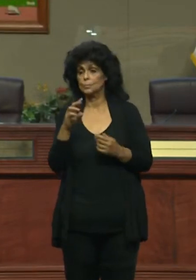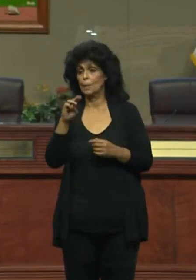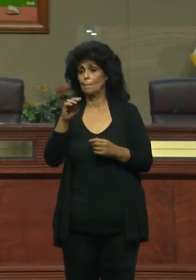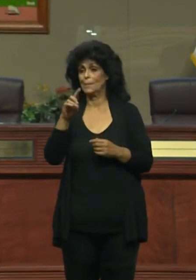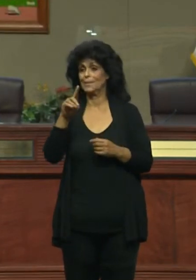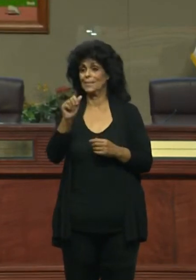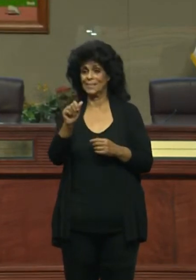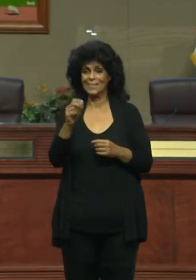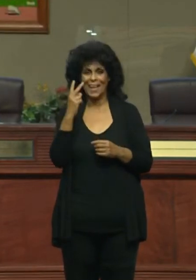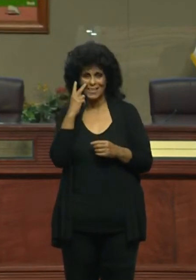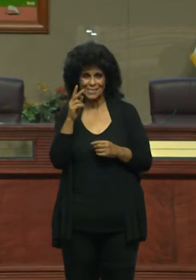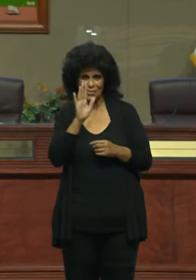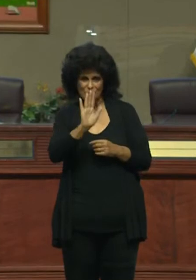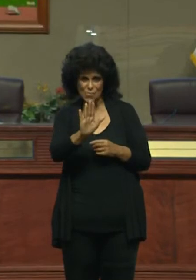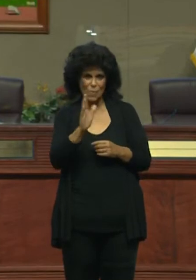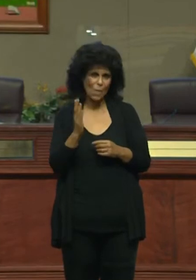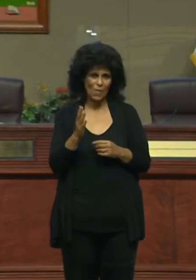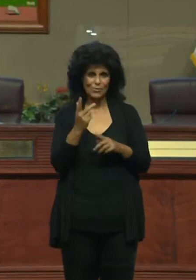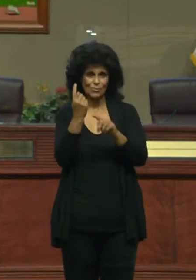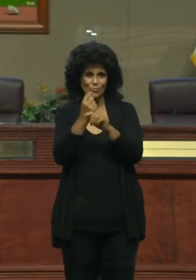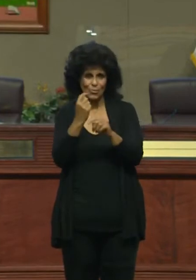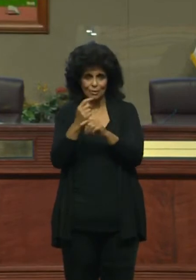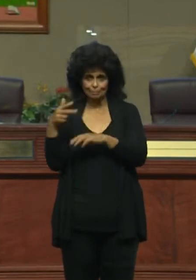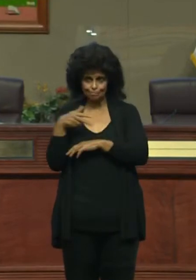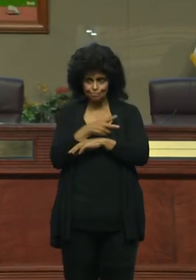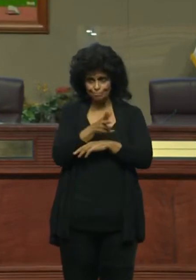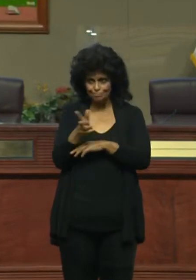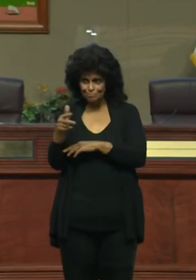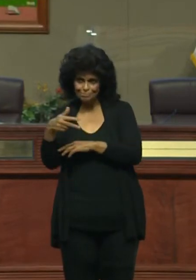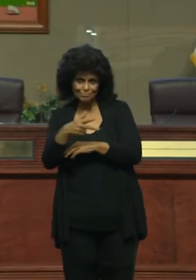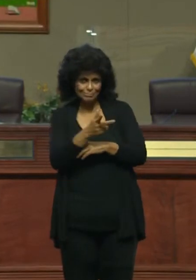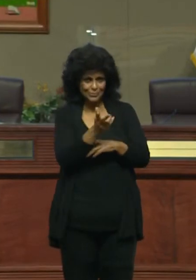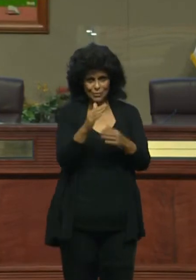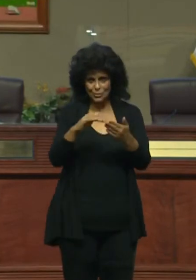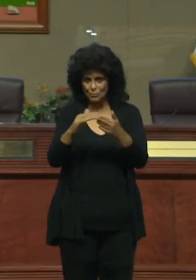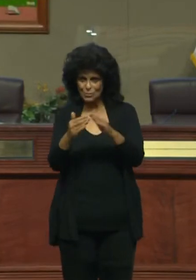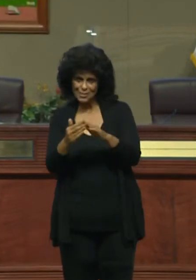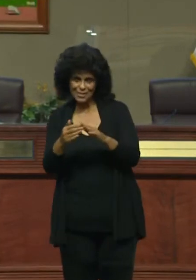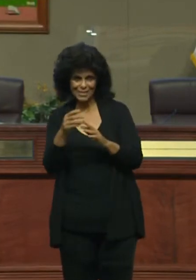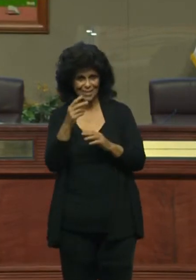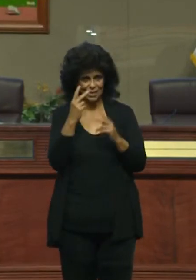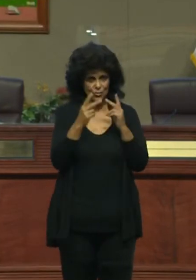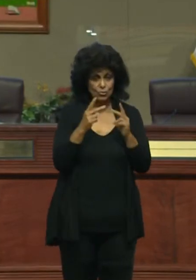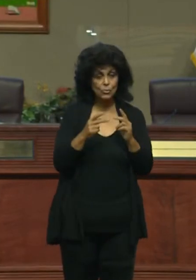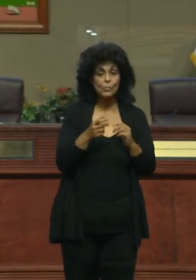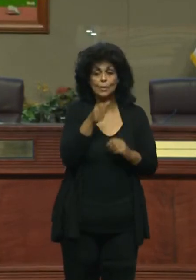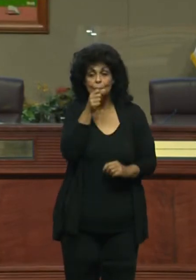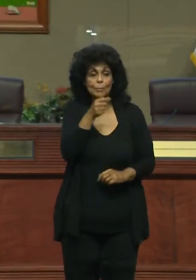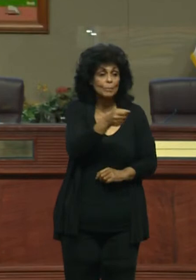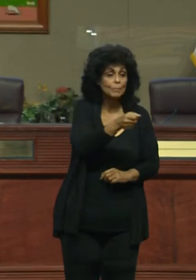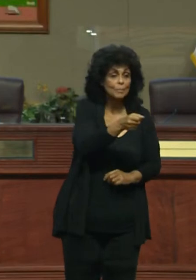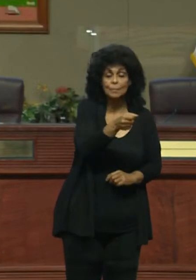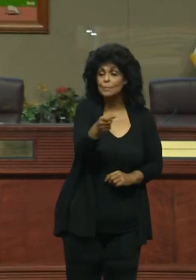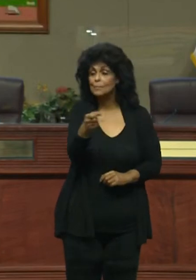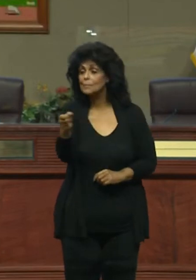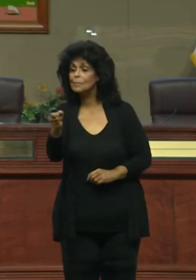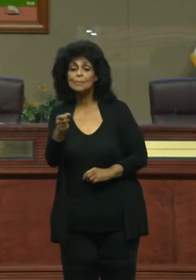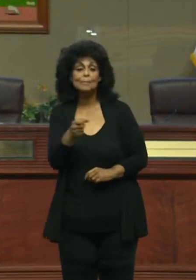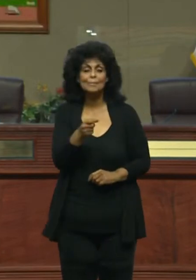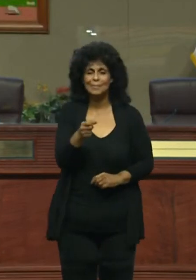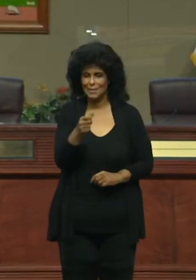trucks moving throughout our community, and you probably have formulated your own opinion about whether or not people are